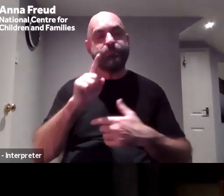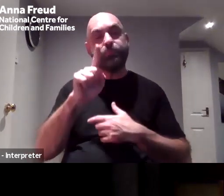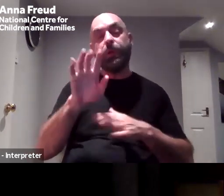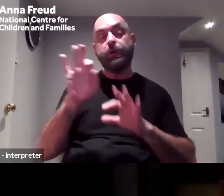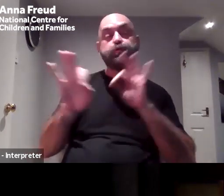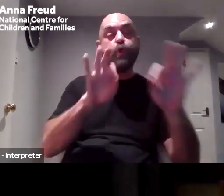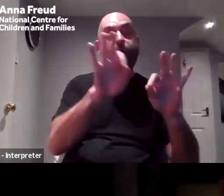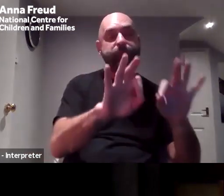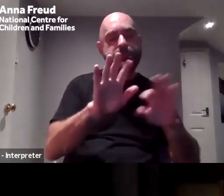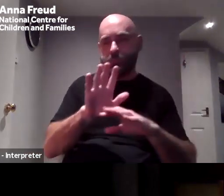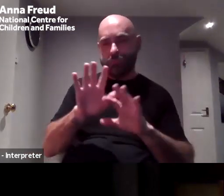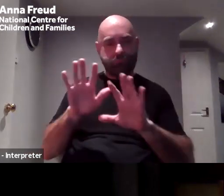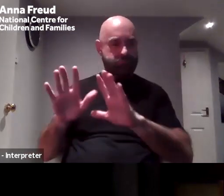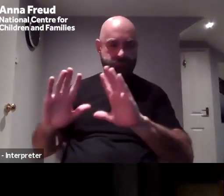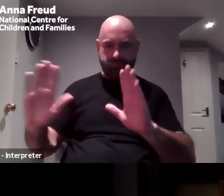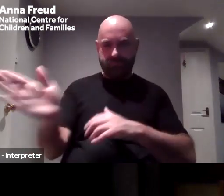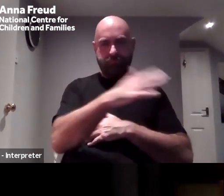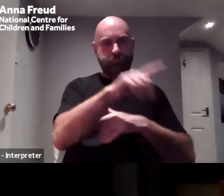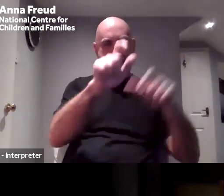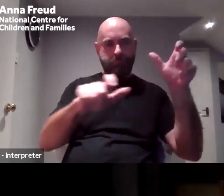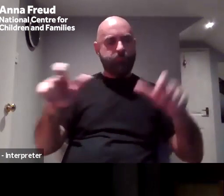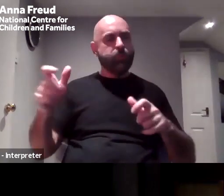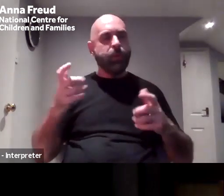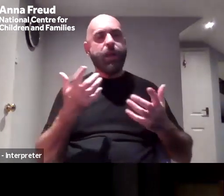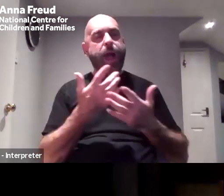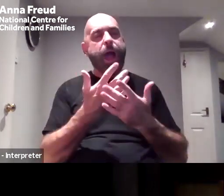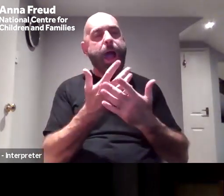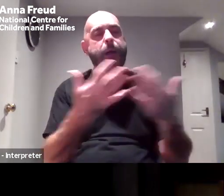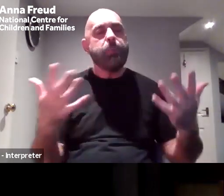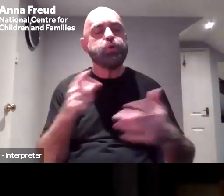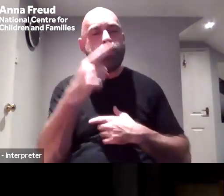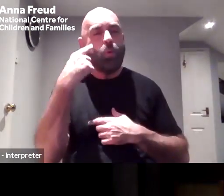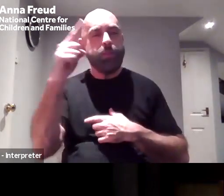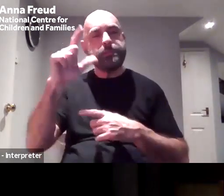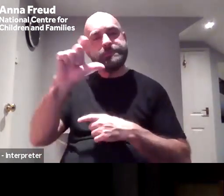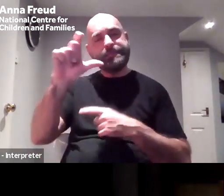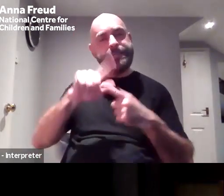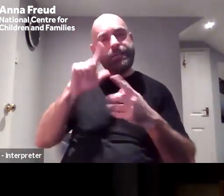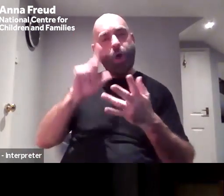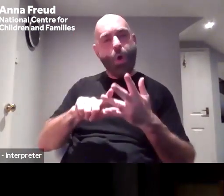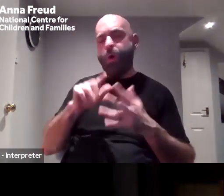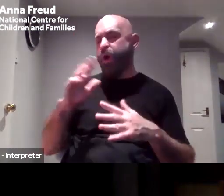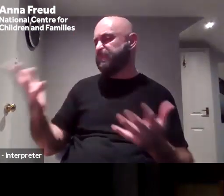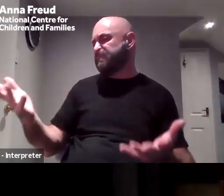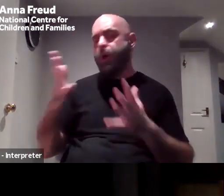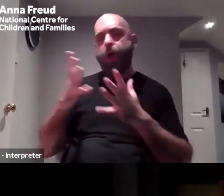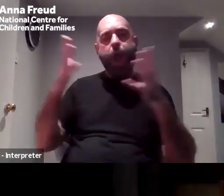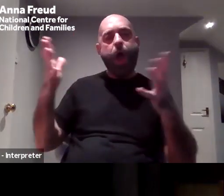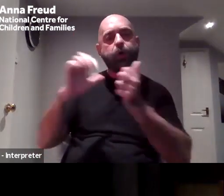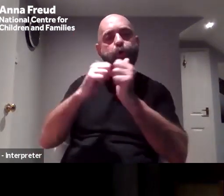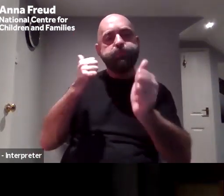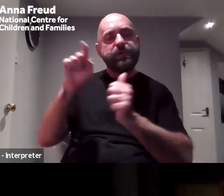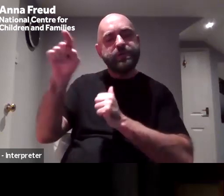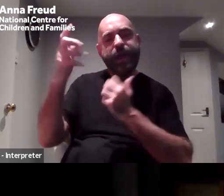surveys are done of the population of how much do you think the chief executive of a large